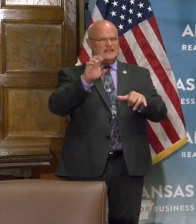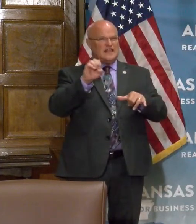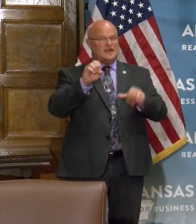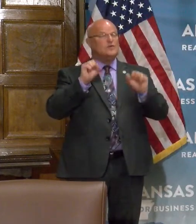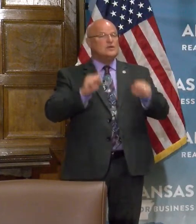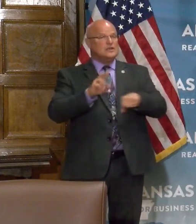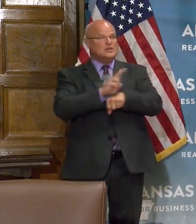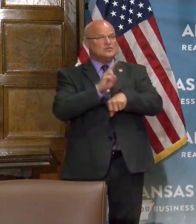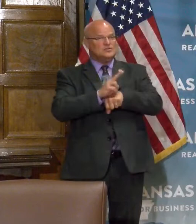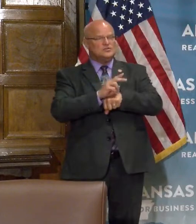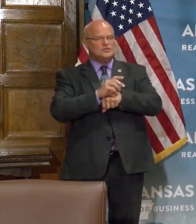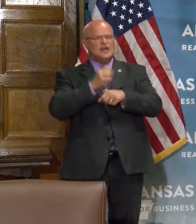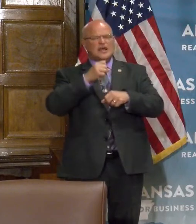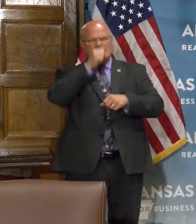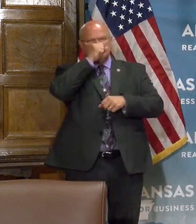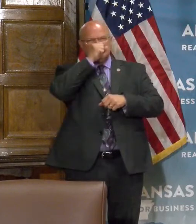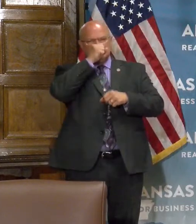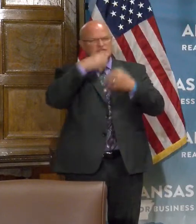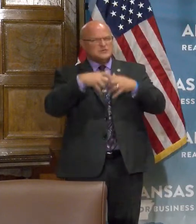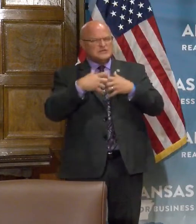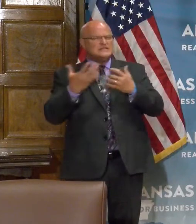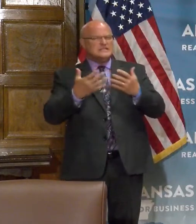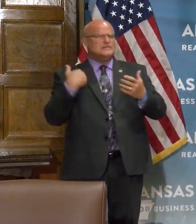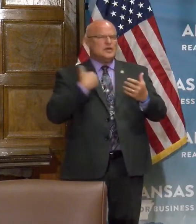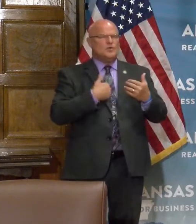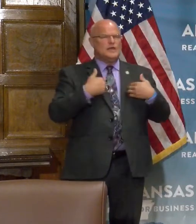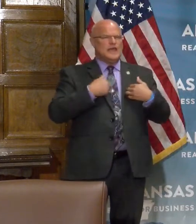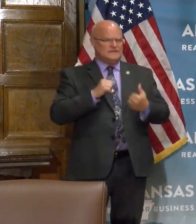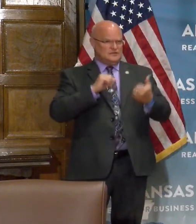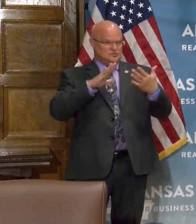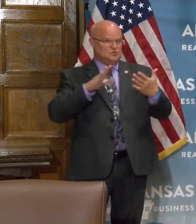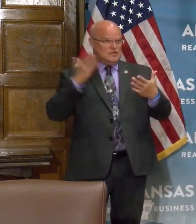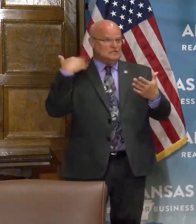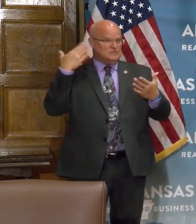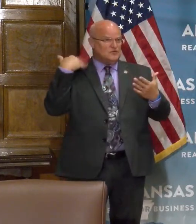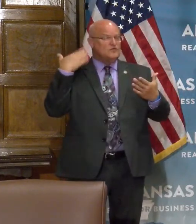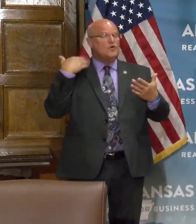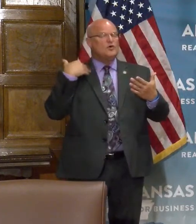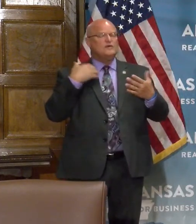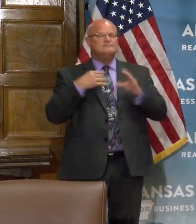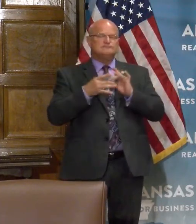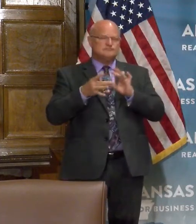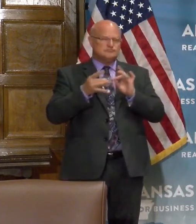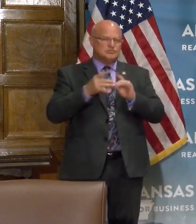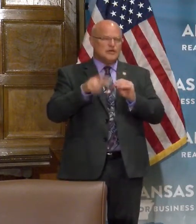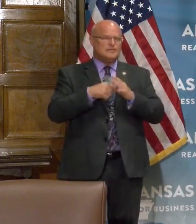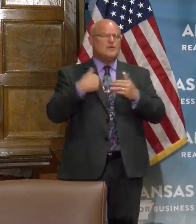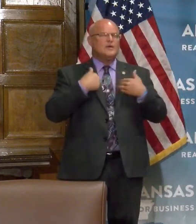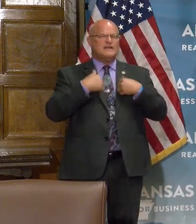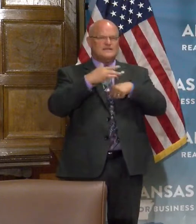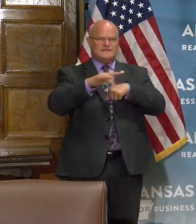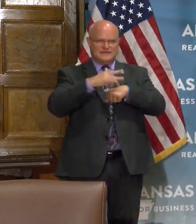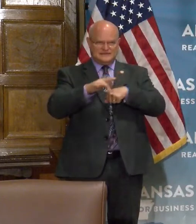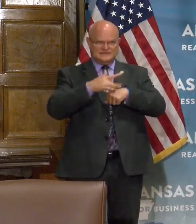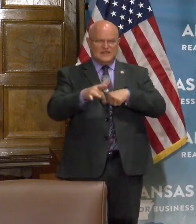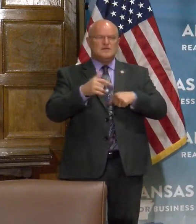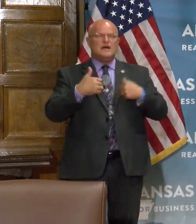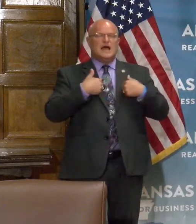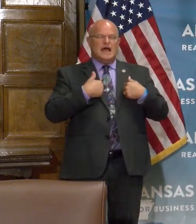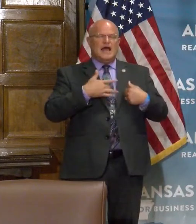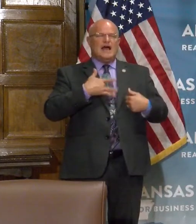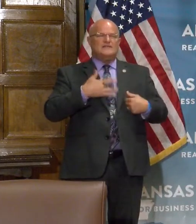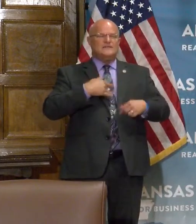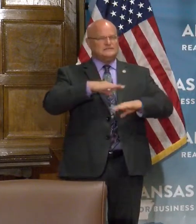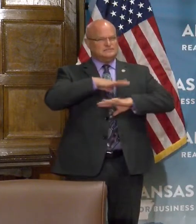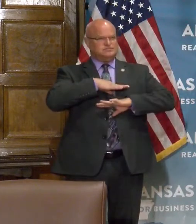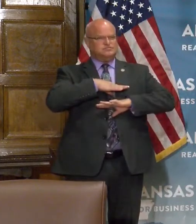example, anesthesia machines and things like that, things that we had addressed earlier on. But I feel very comfortable that where we are